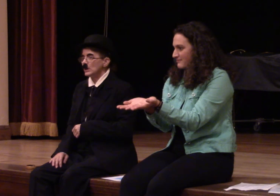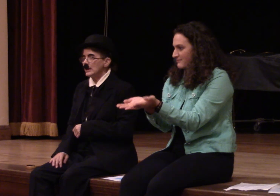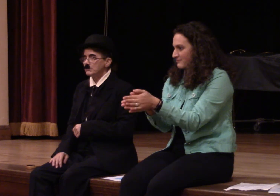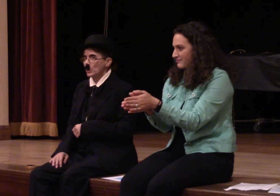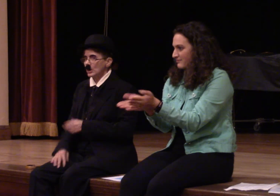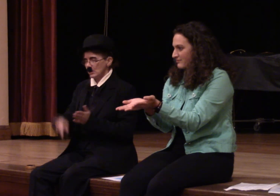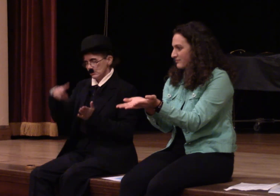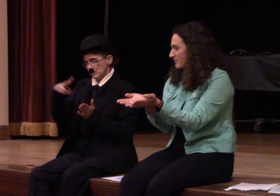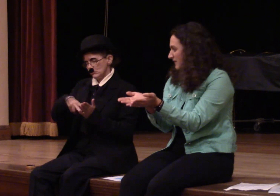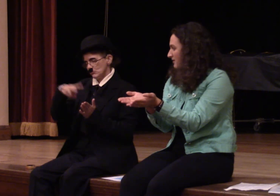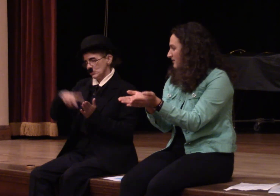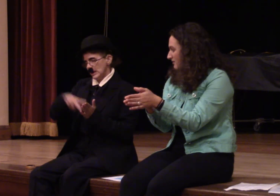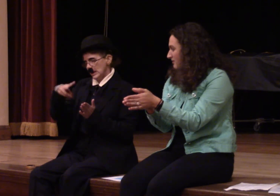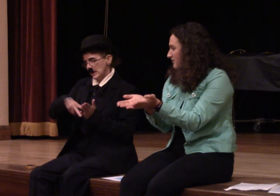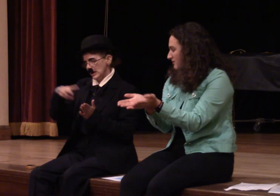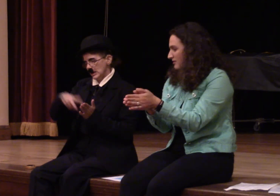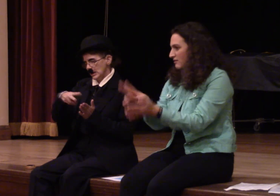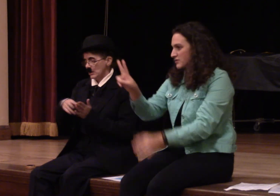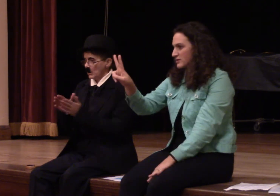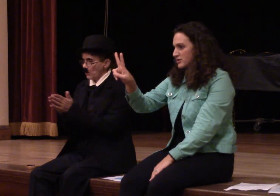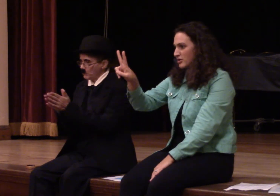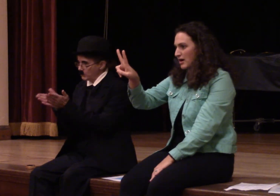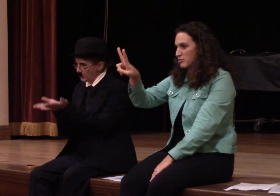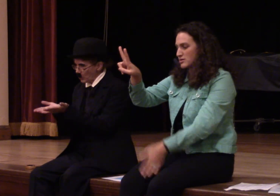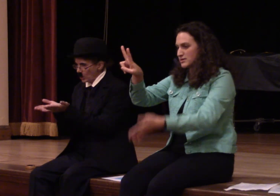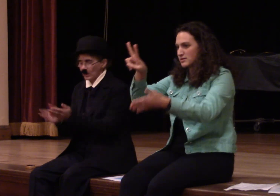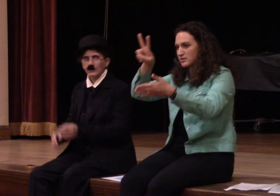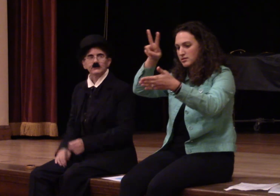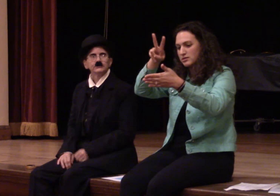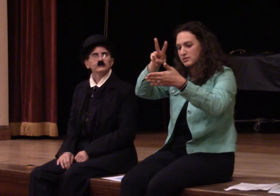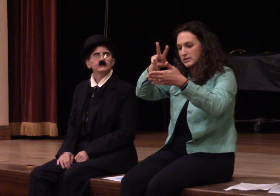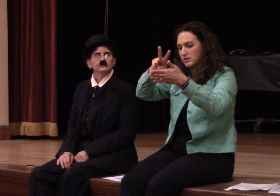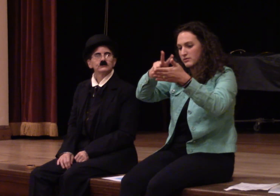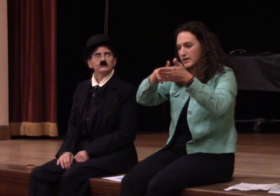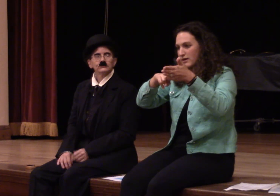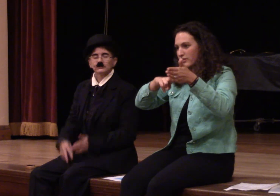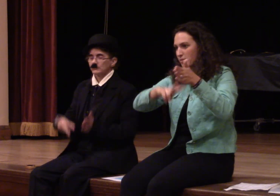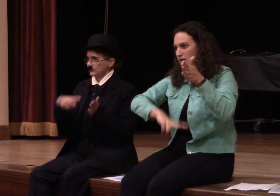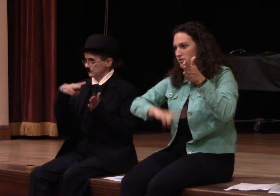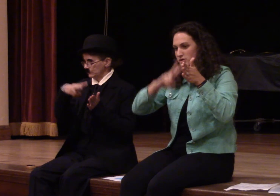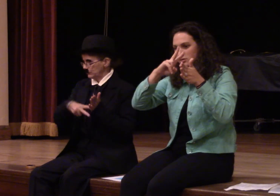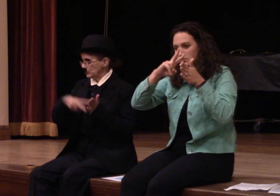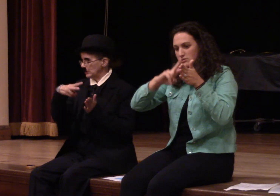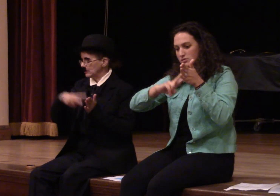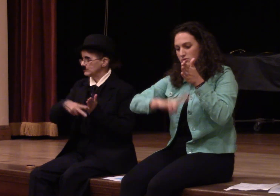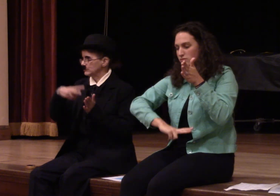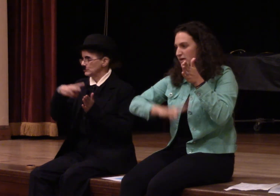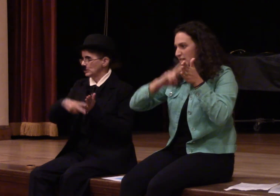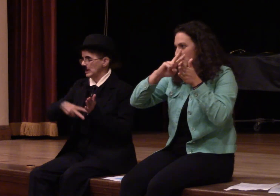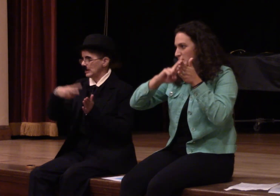Read book, read, Yep, so these are your eyeballs. It's going down the page. Read. read, Read.